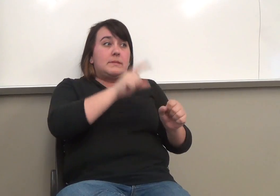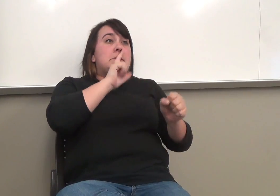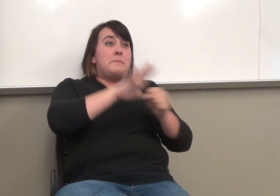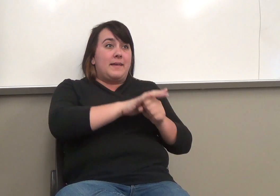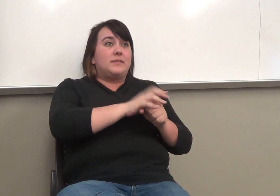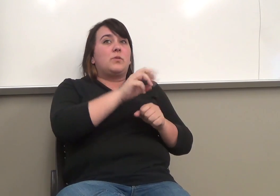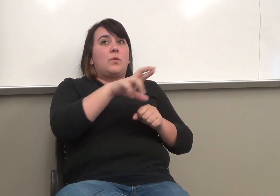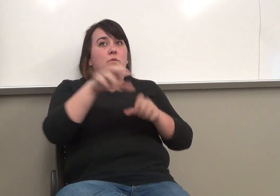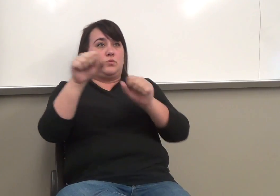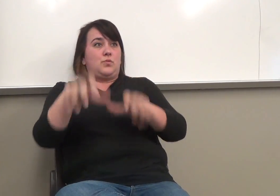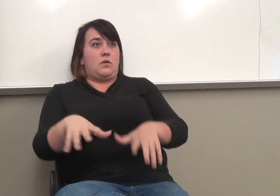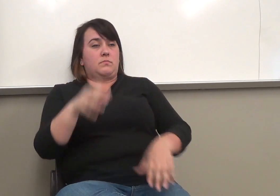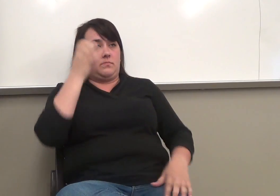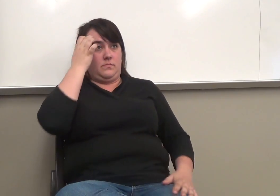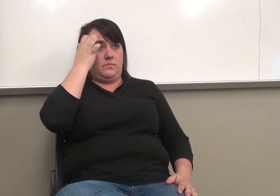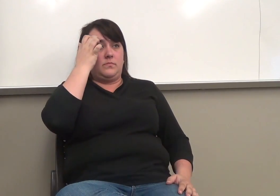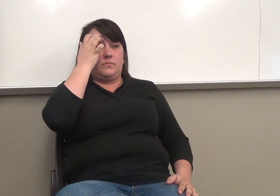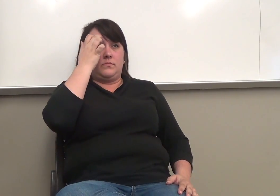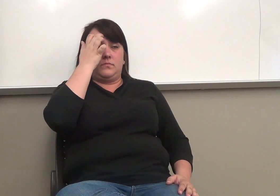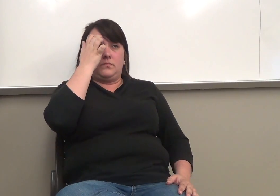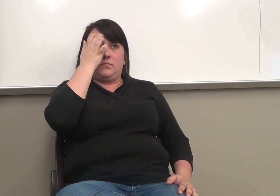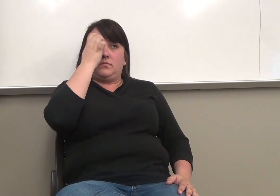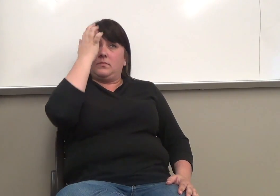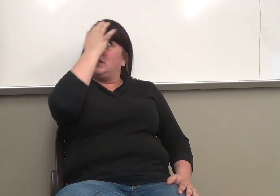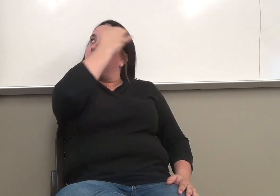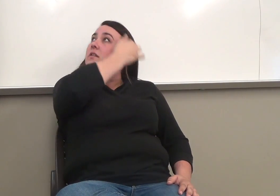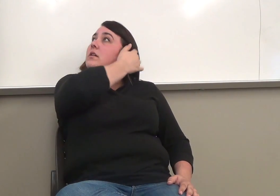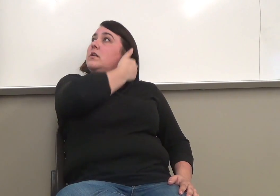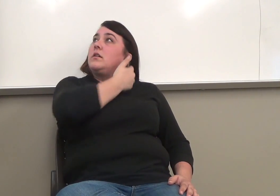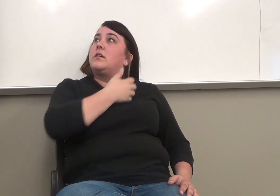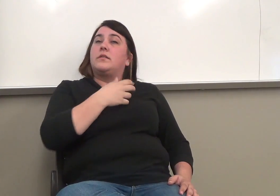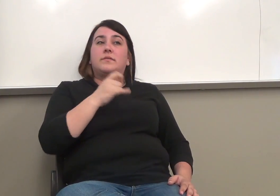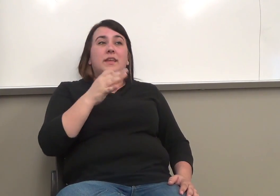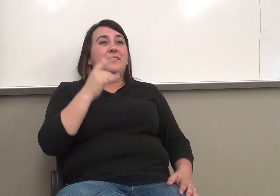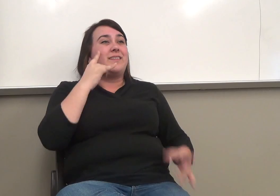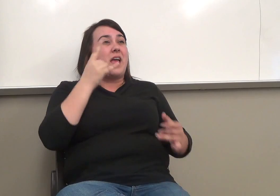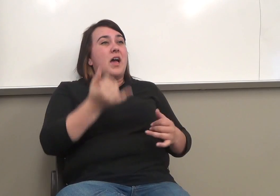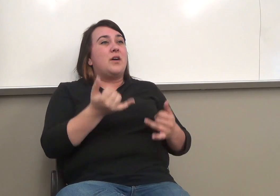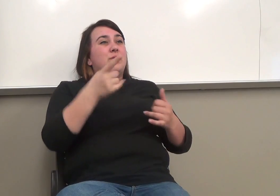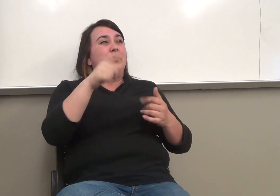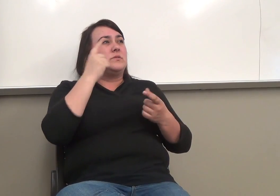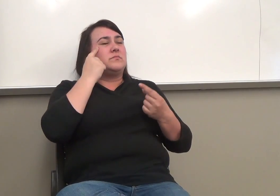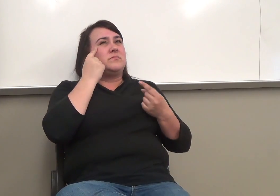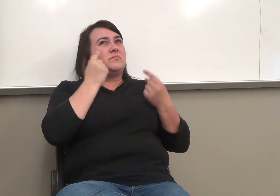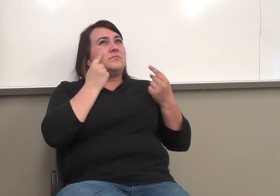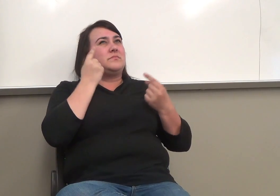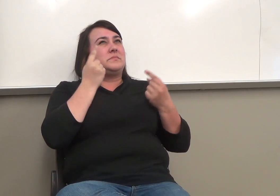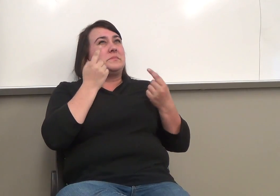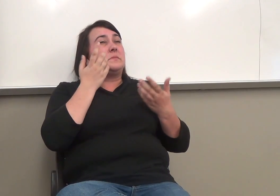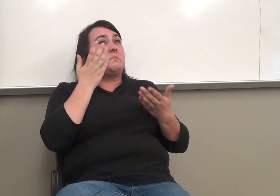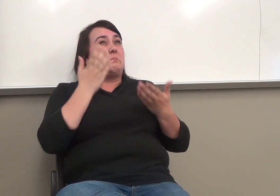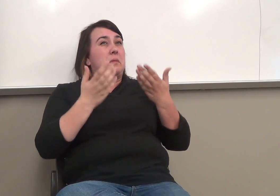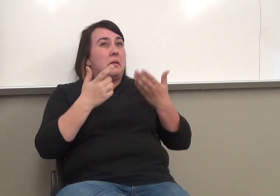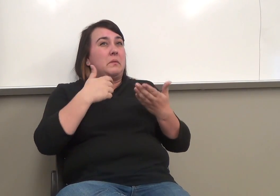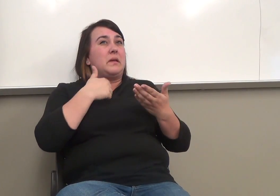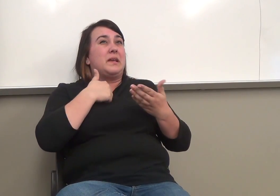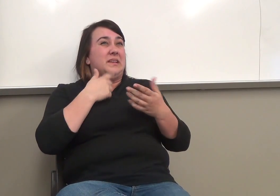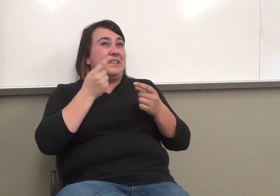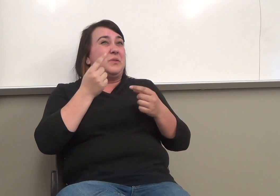if you are thinking at this point in the semester, I may have bitten off a little bit more than I can